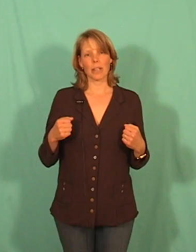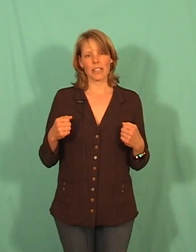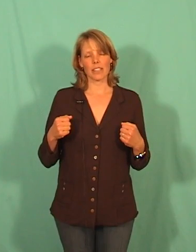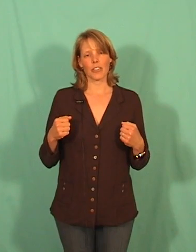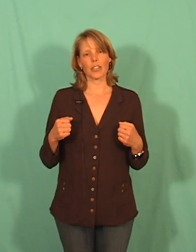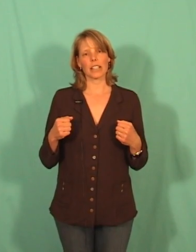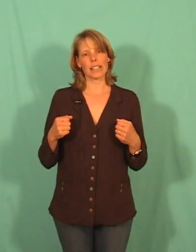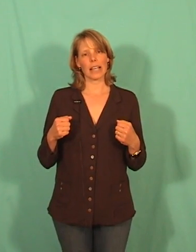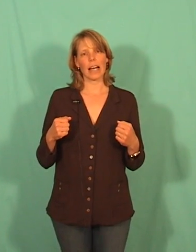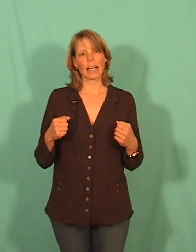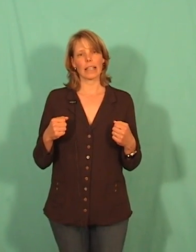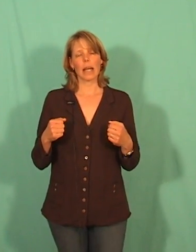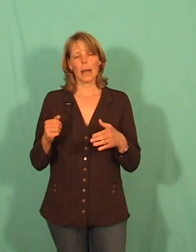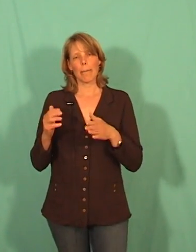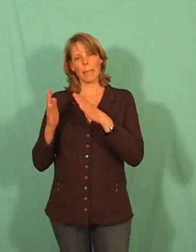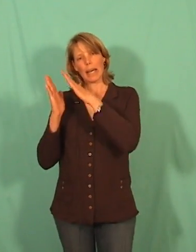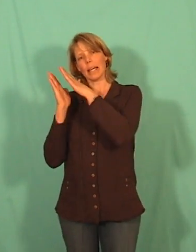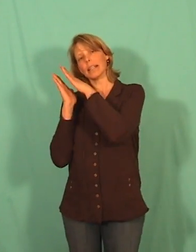Pajamas. You're going to sign bed